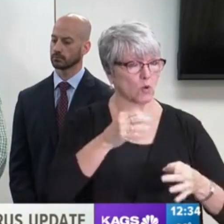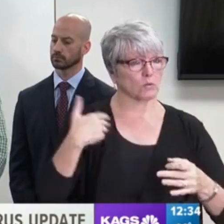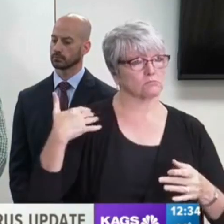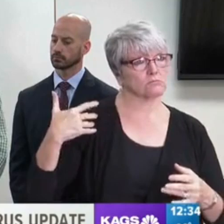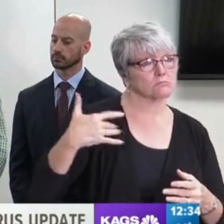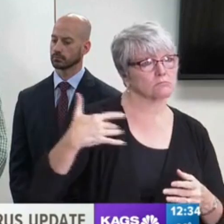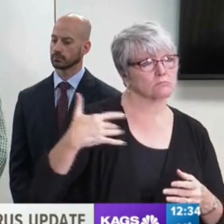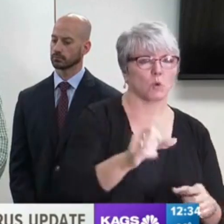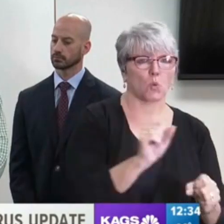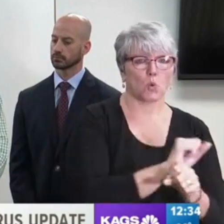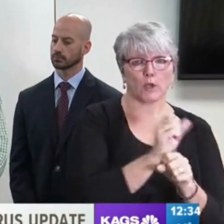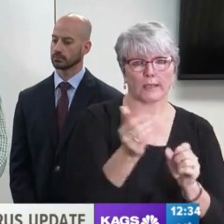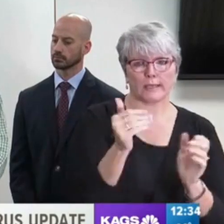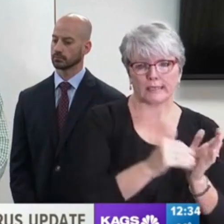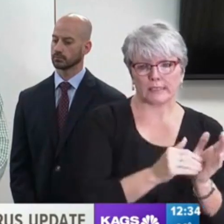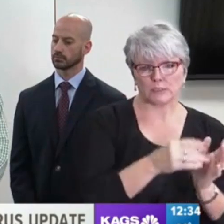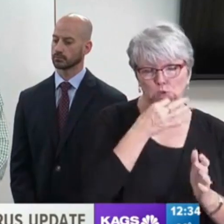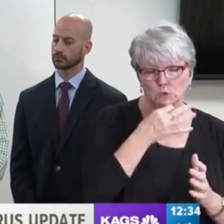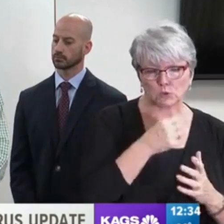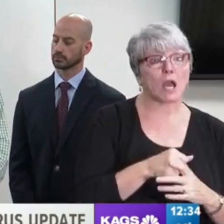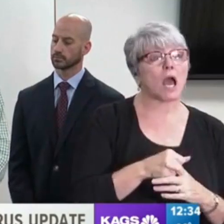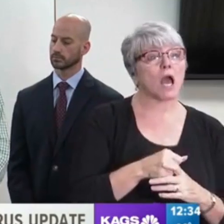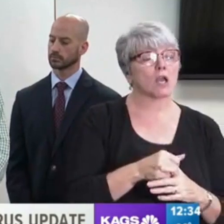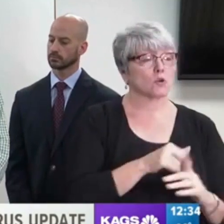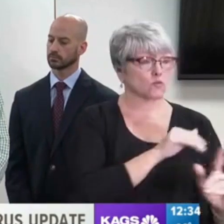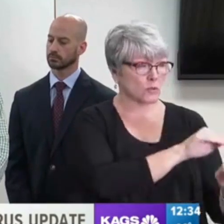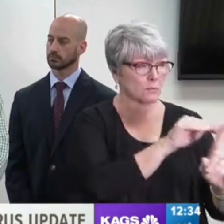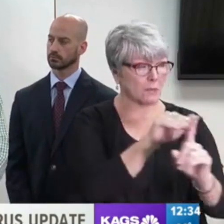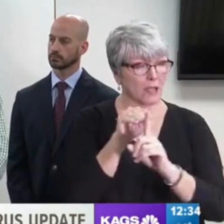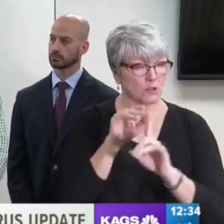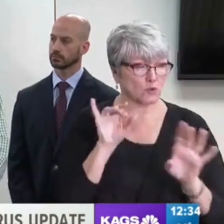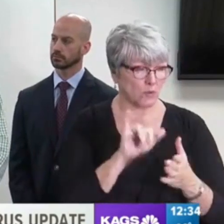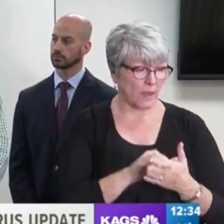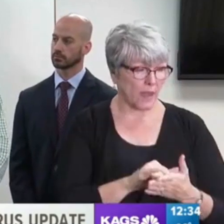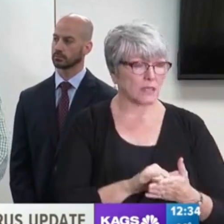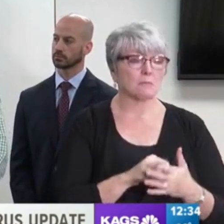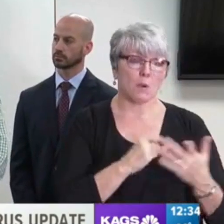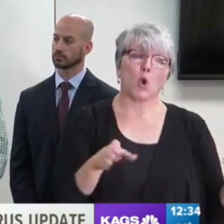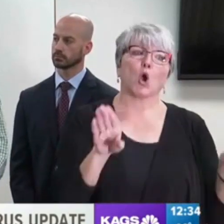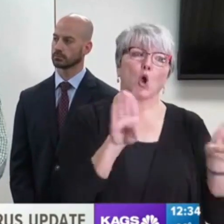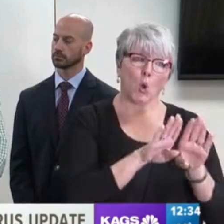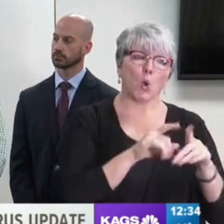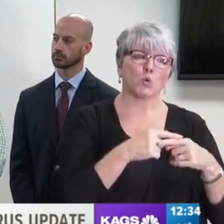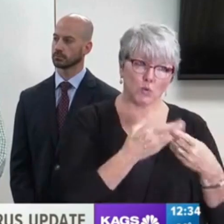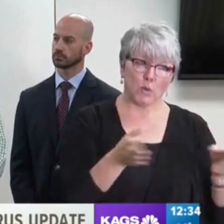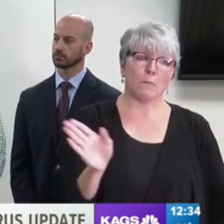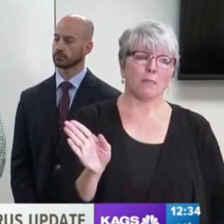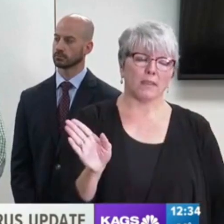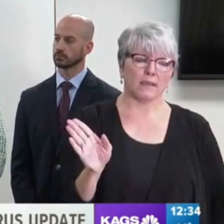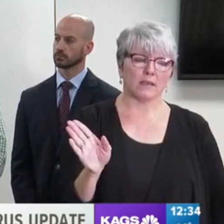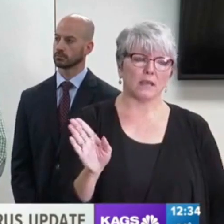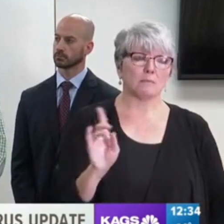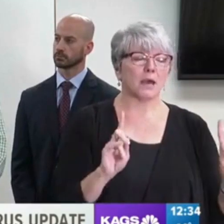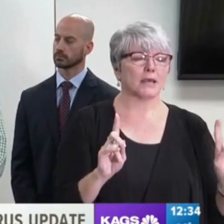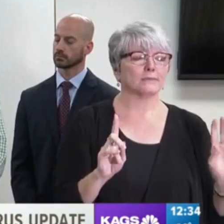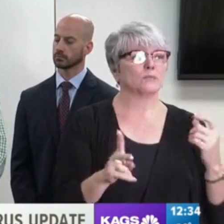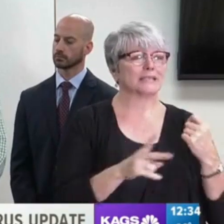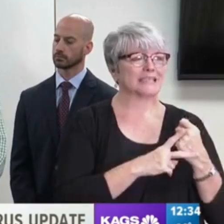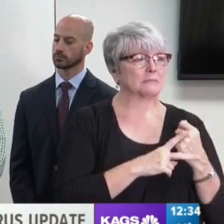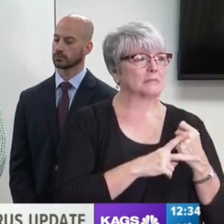the system and working. So I would remind citizens of that. But we are close to the public, but we keep the